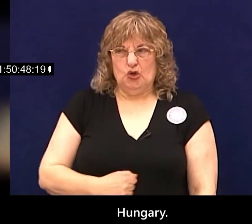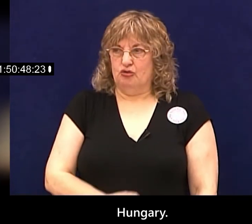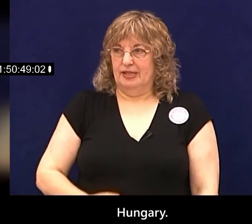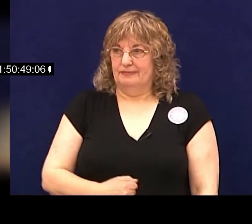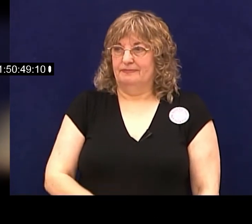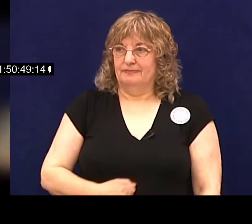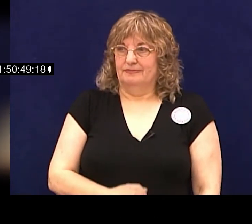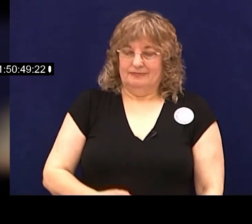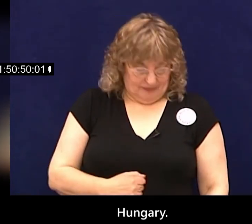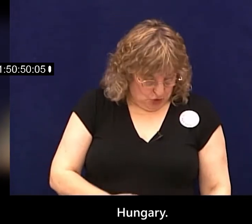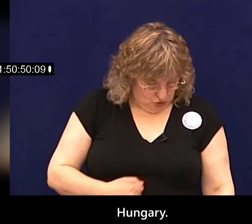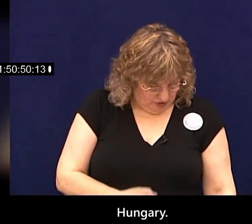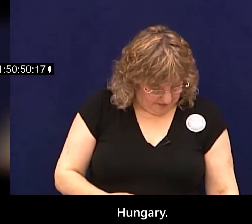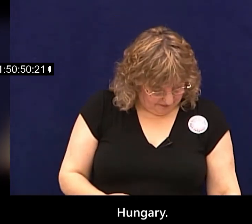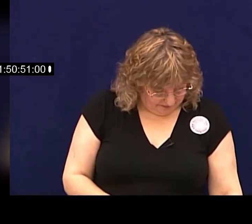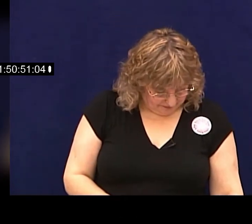Hungry. Hungry.